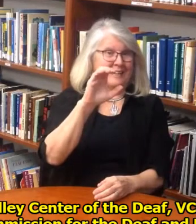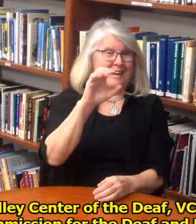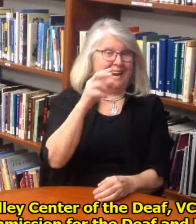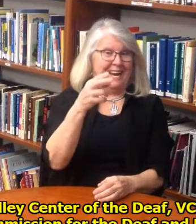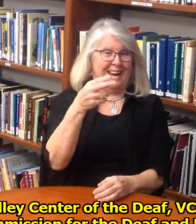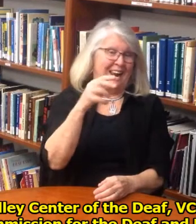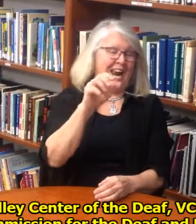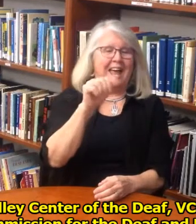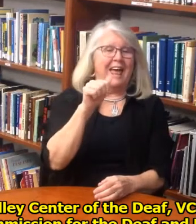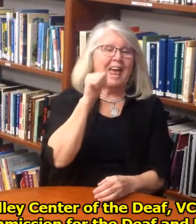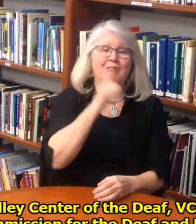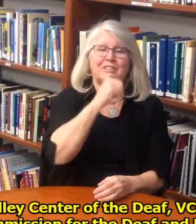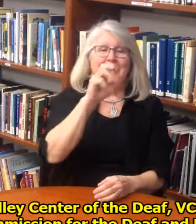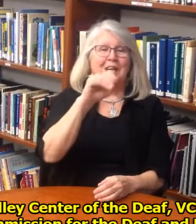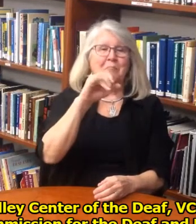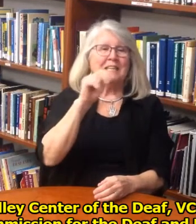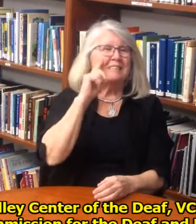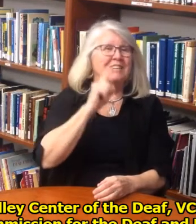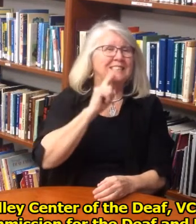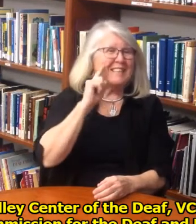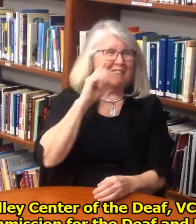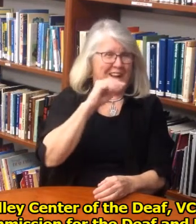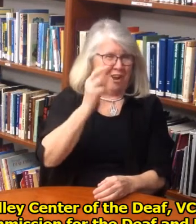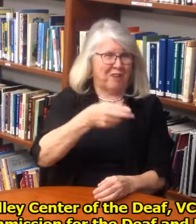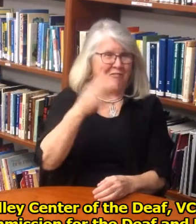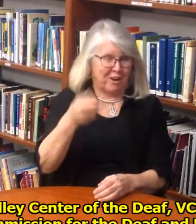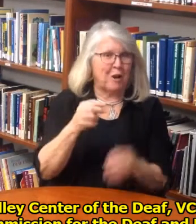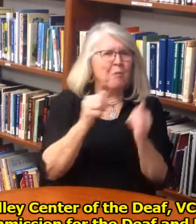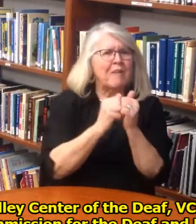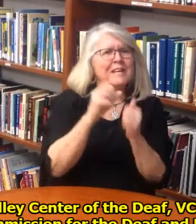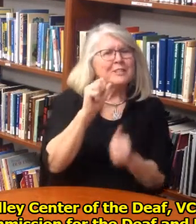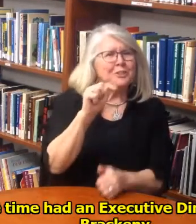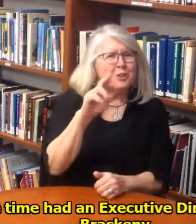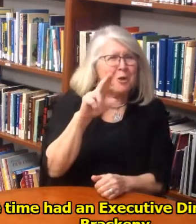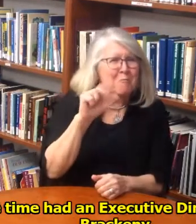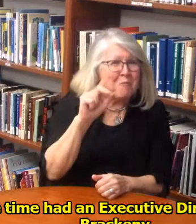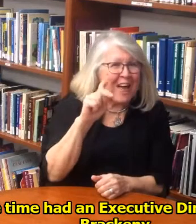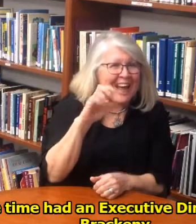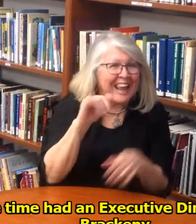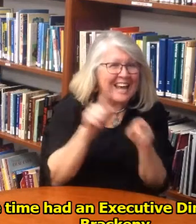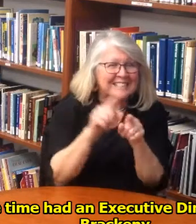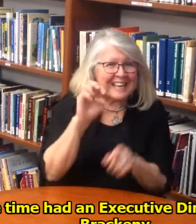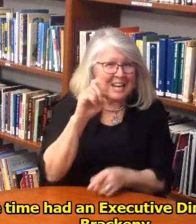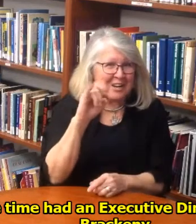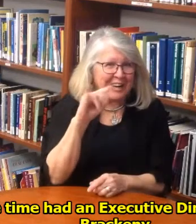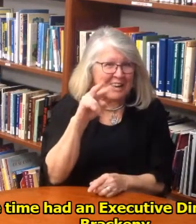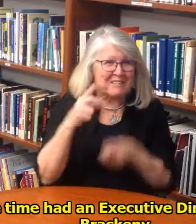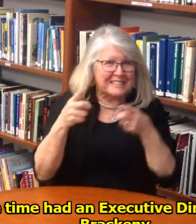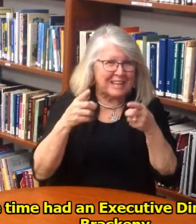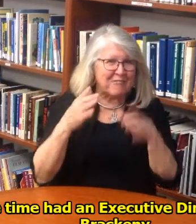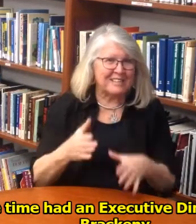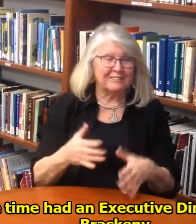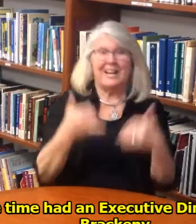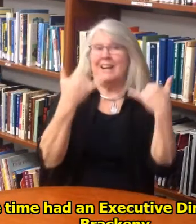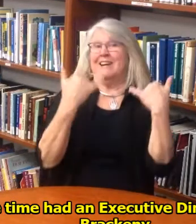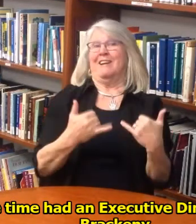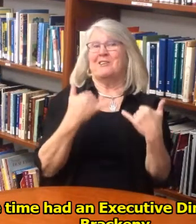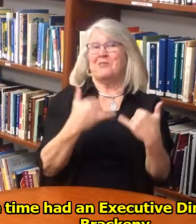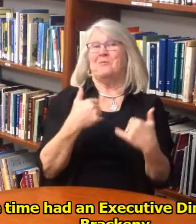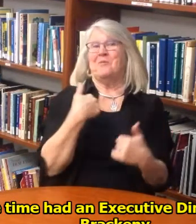and then ACDHH, Arizona Commission for the Deaf and Hard of Hearing, which at the time had an executive director named Stu